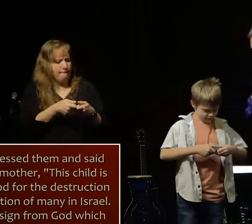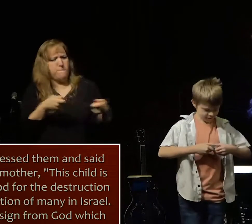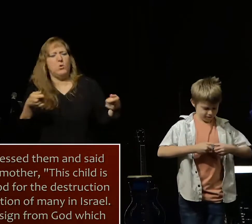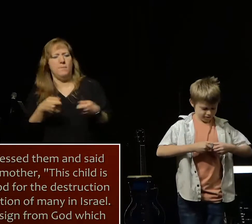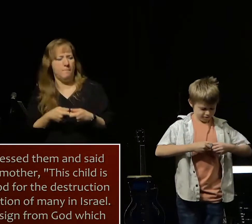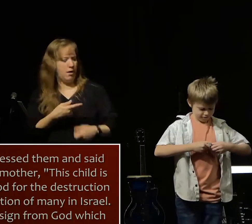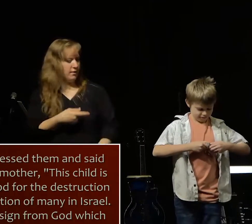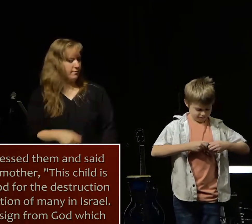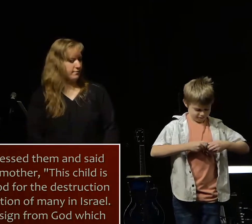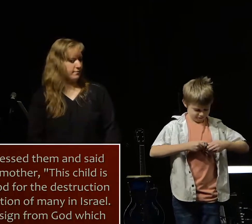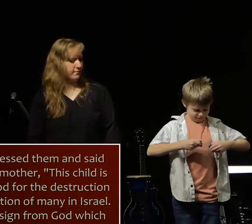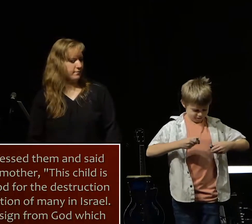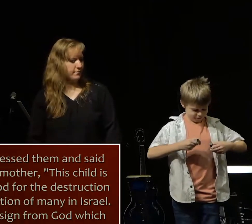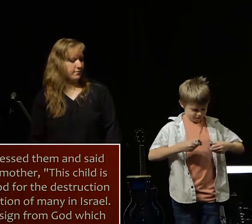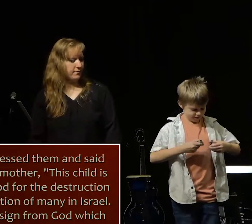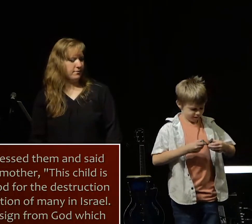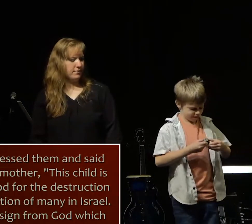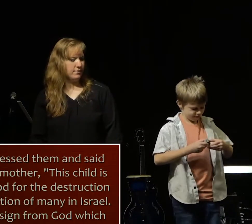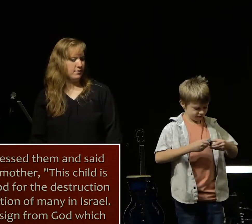apart.